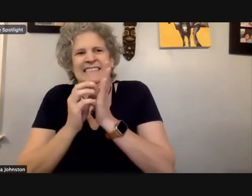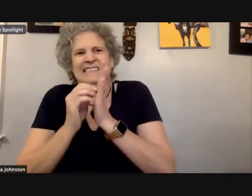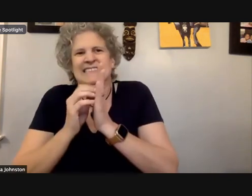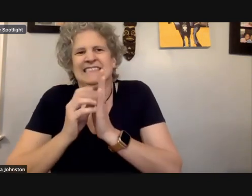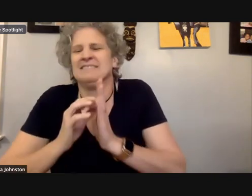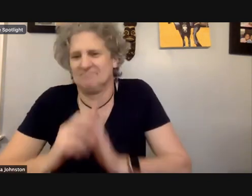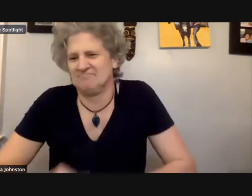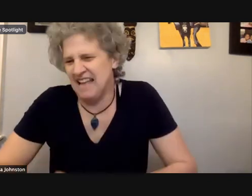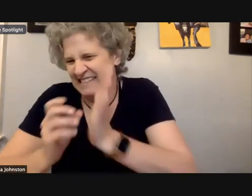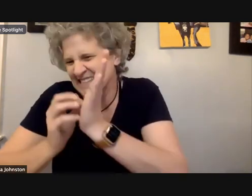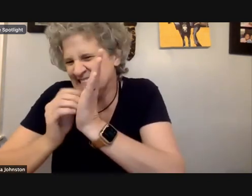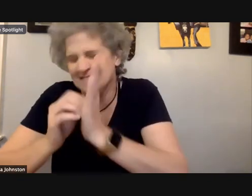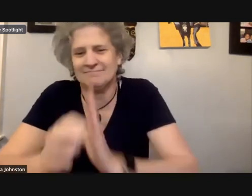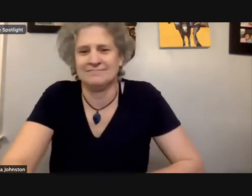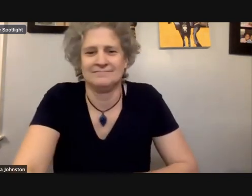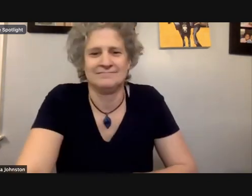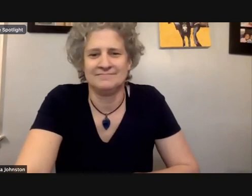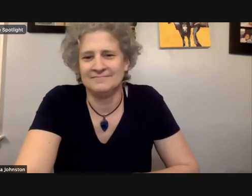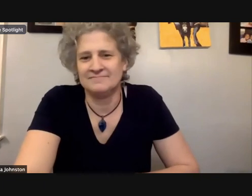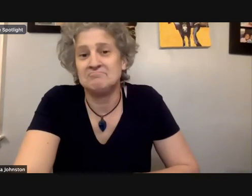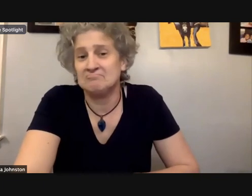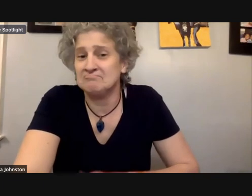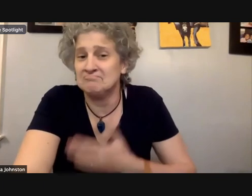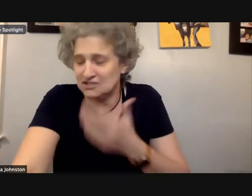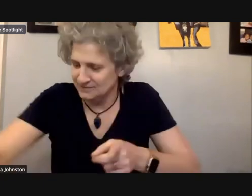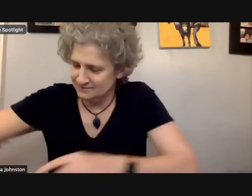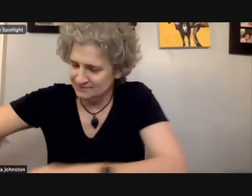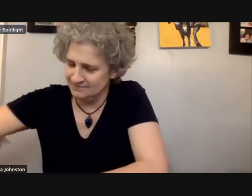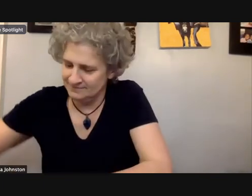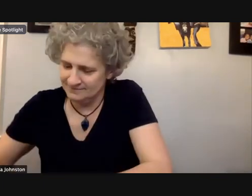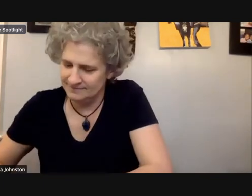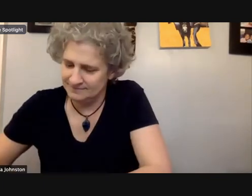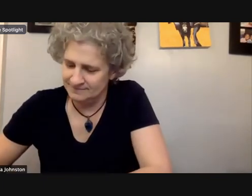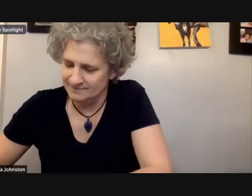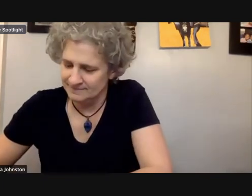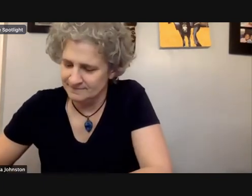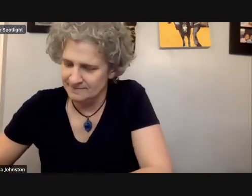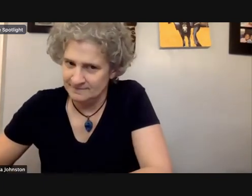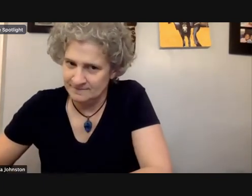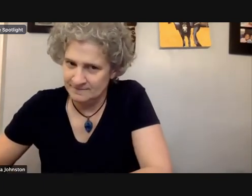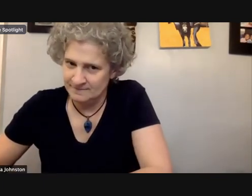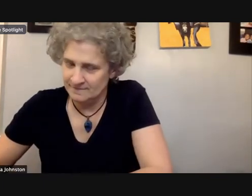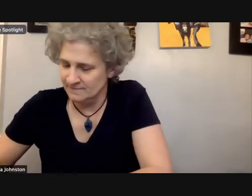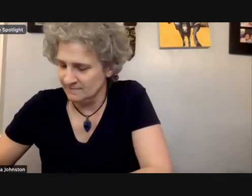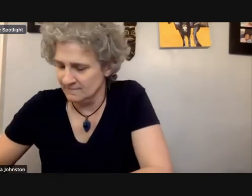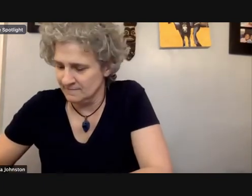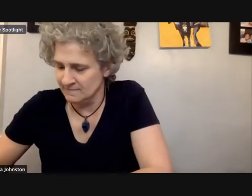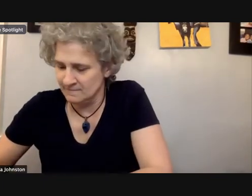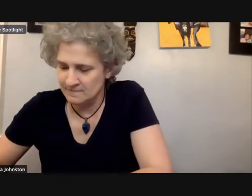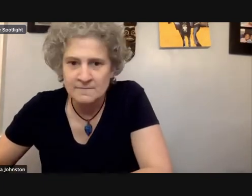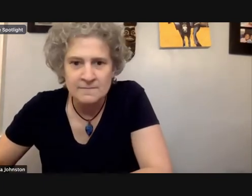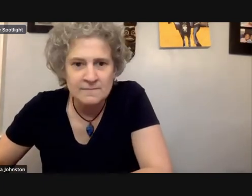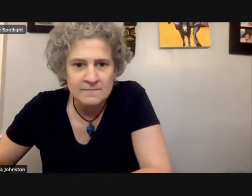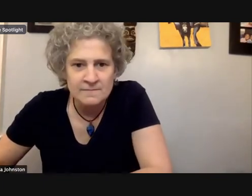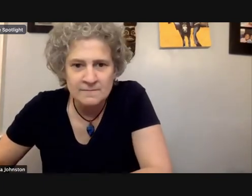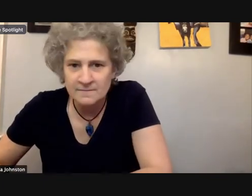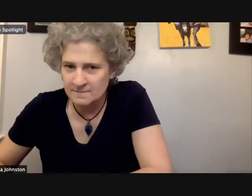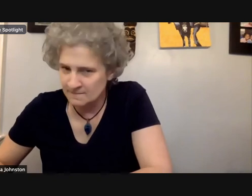wing it. Yeah. So it's a weird, I would do something like this and then maybe finger spell it. Good questions.